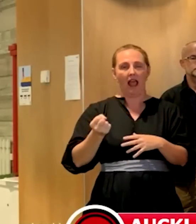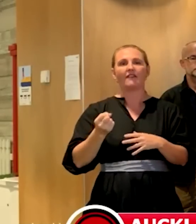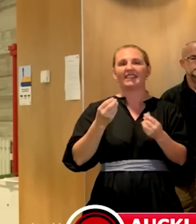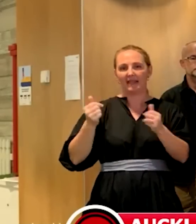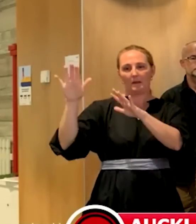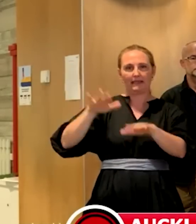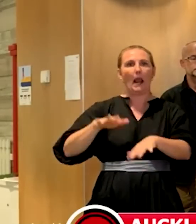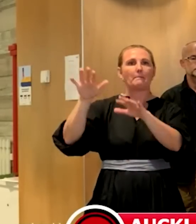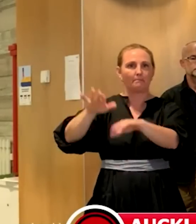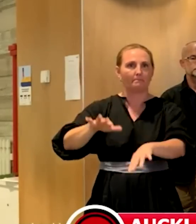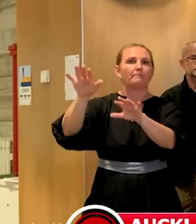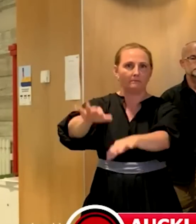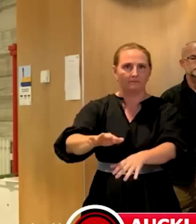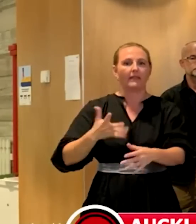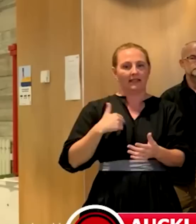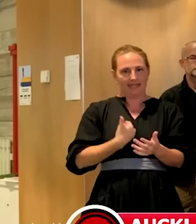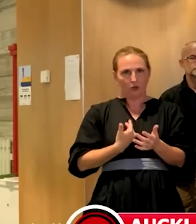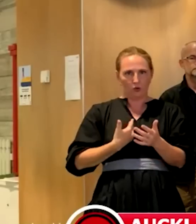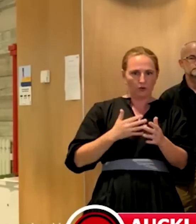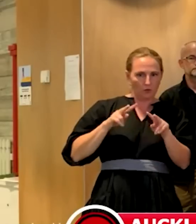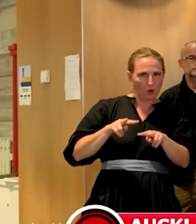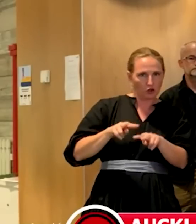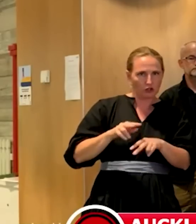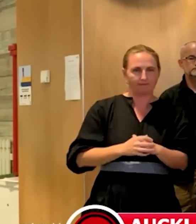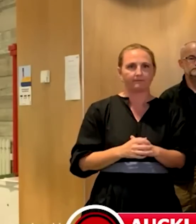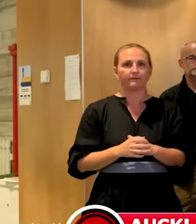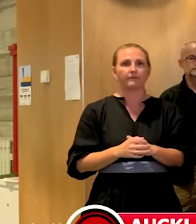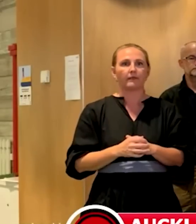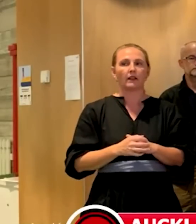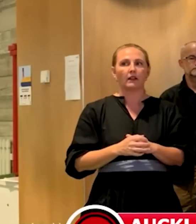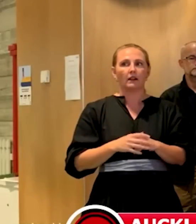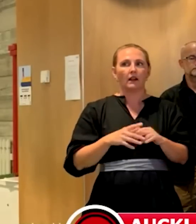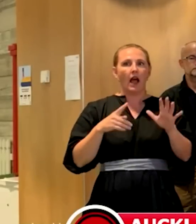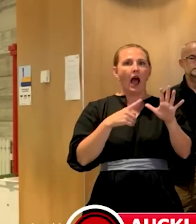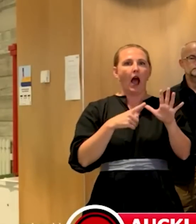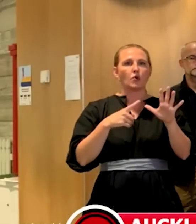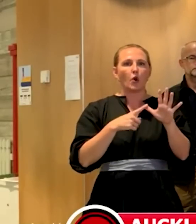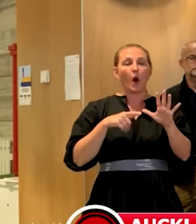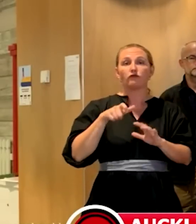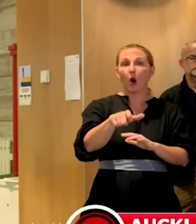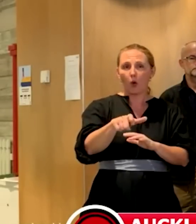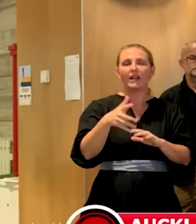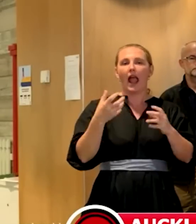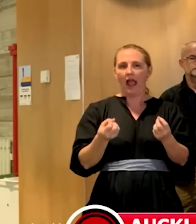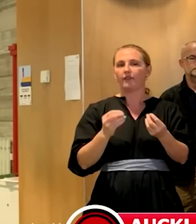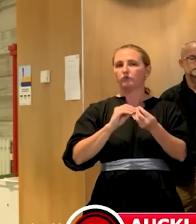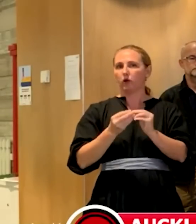residents. Ahuroa Road remains closed because of a significant issue with the road there.